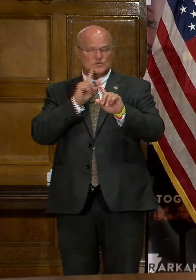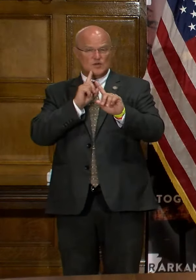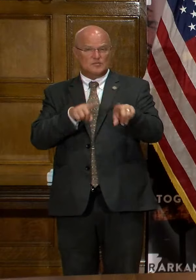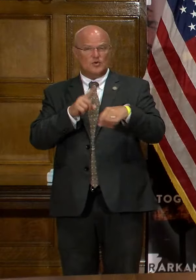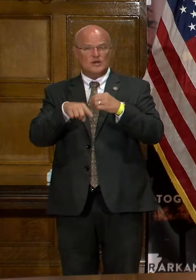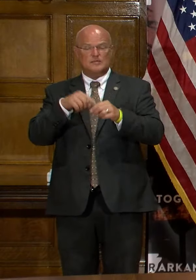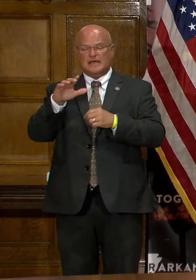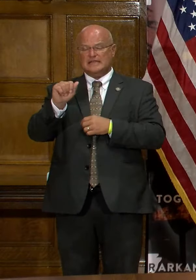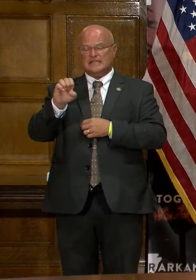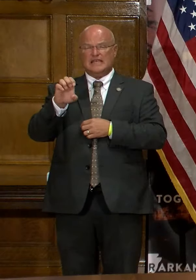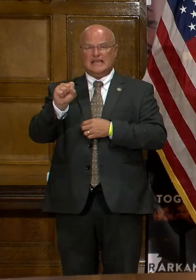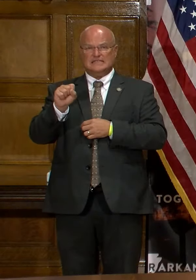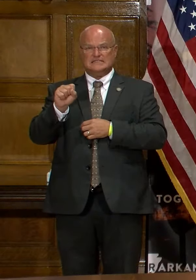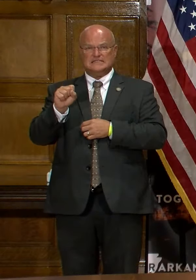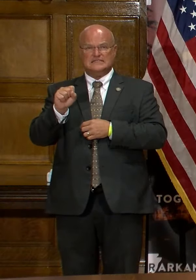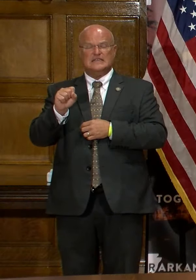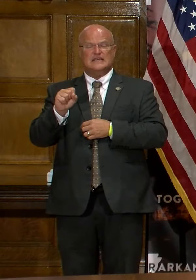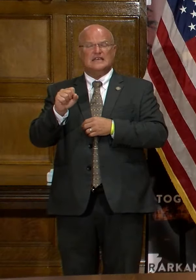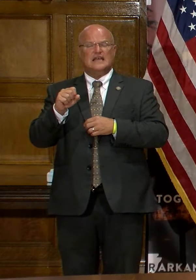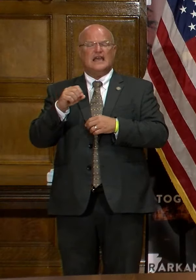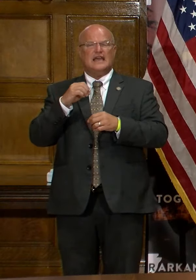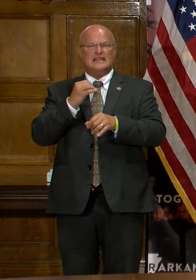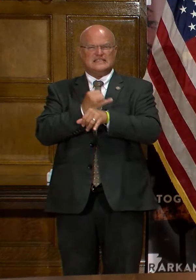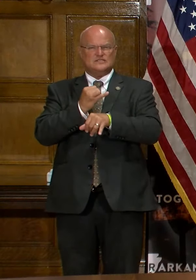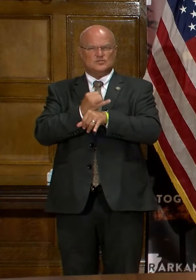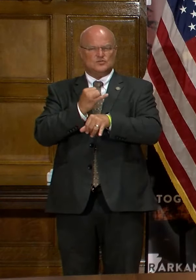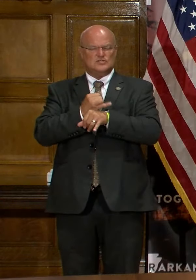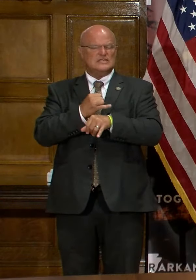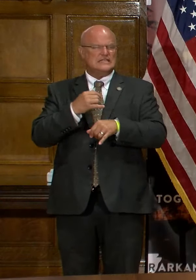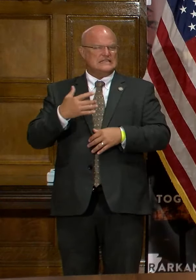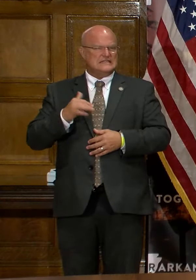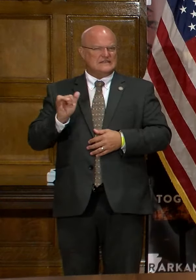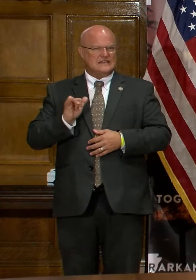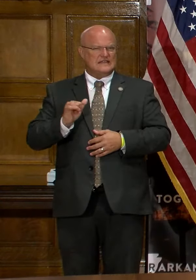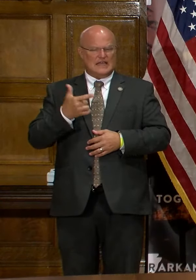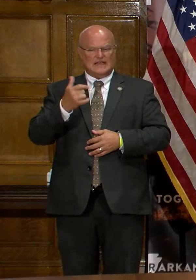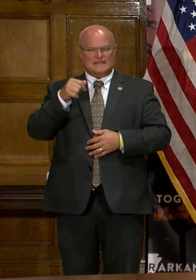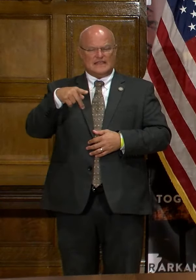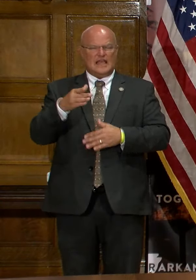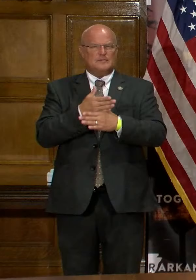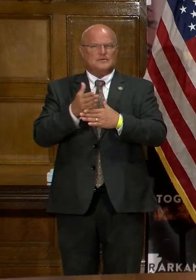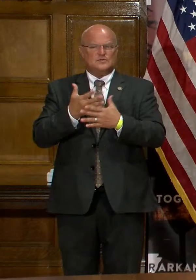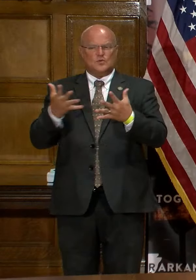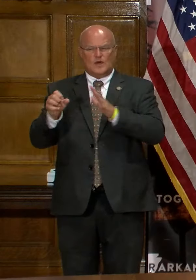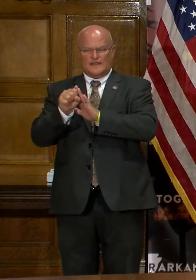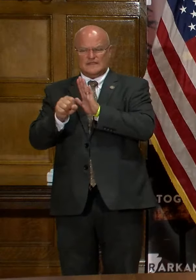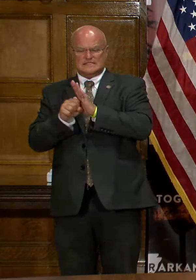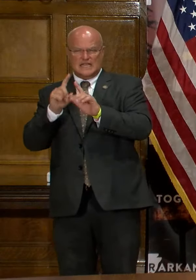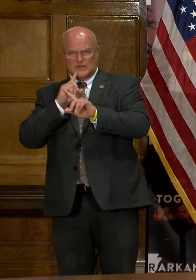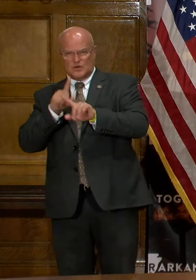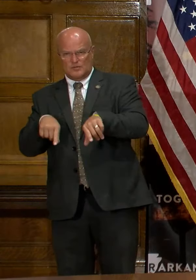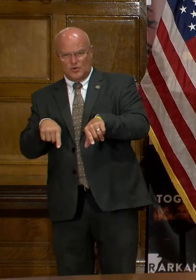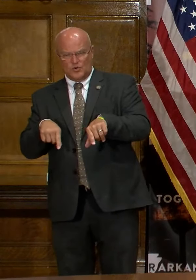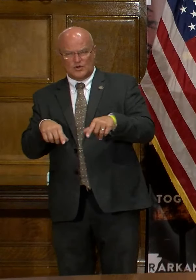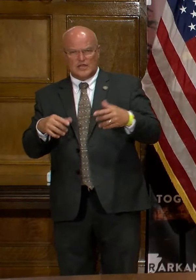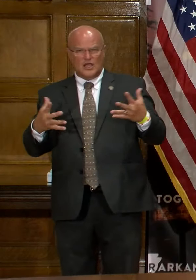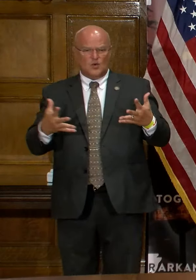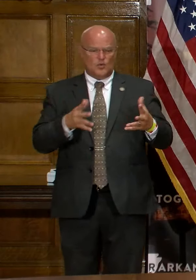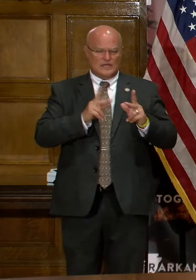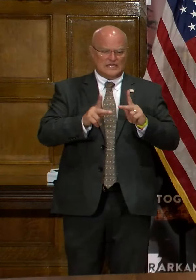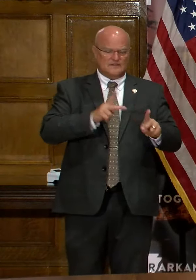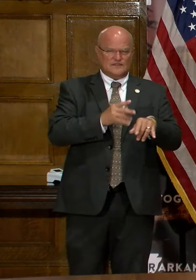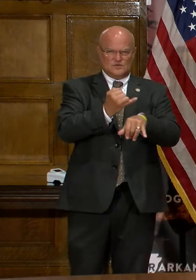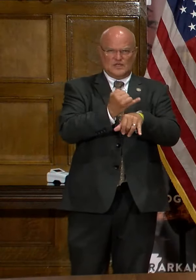on cases at educational institutions, it seems like there's still a gap between what the state is reporting and what